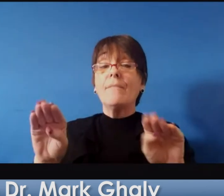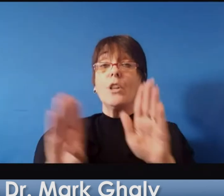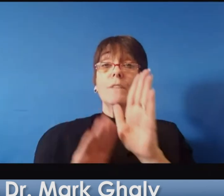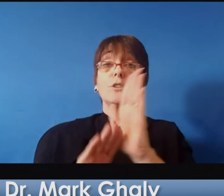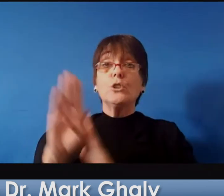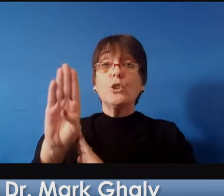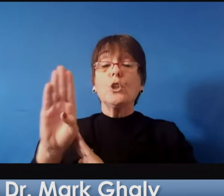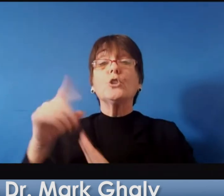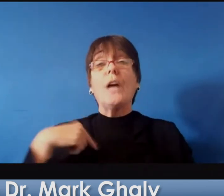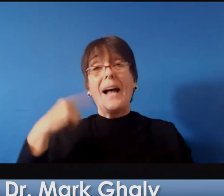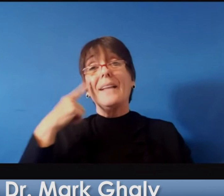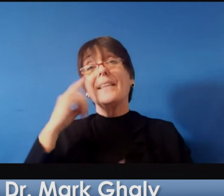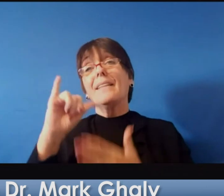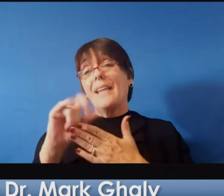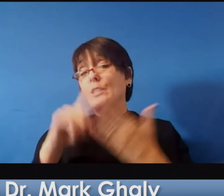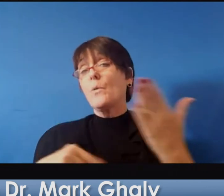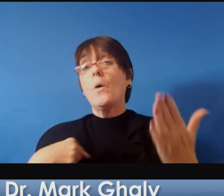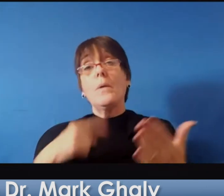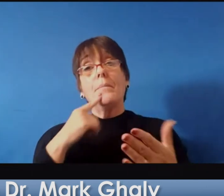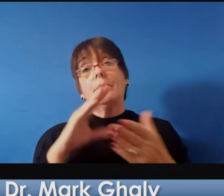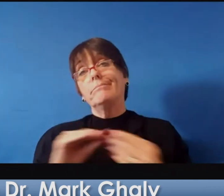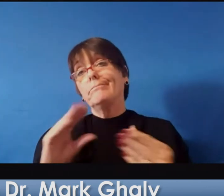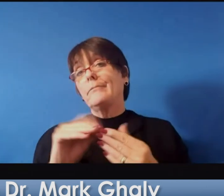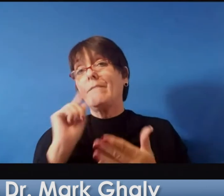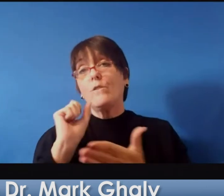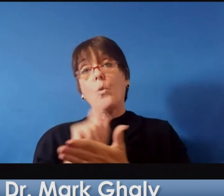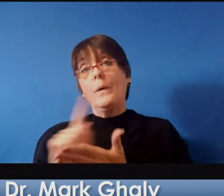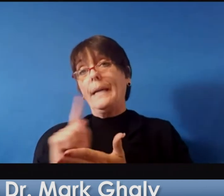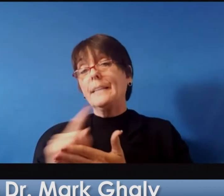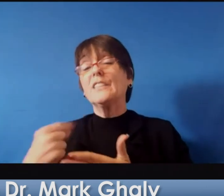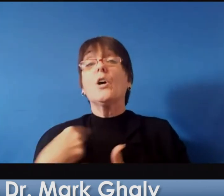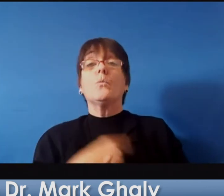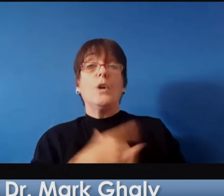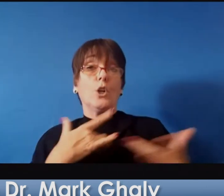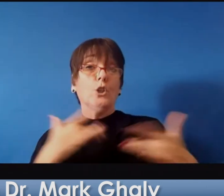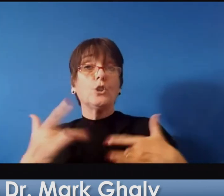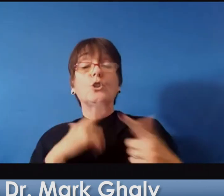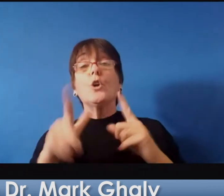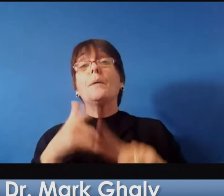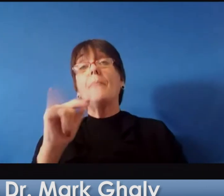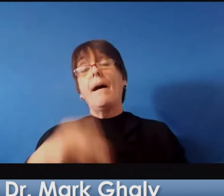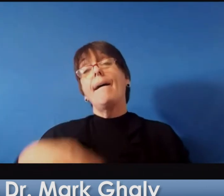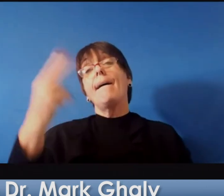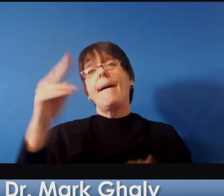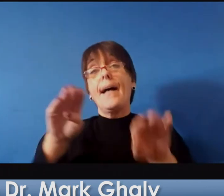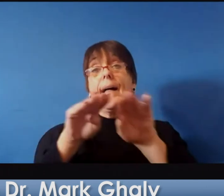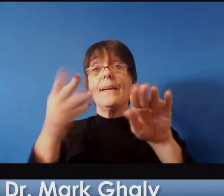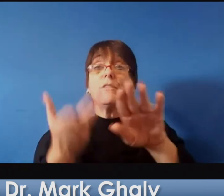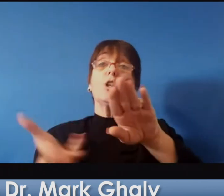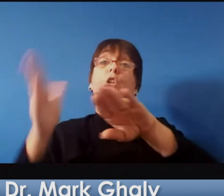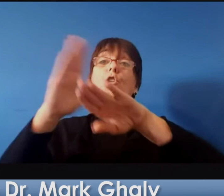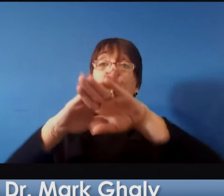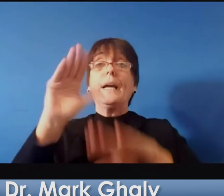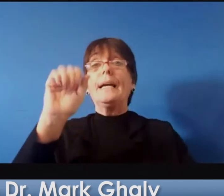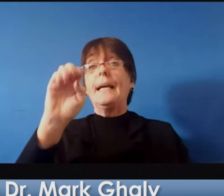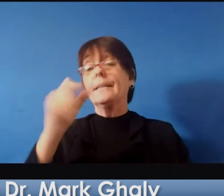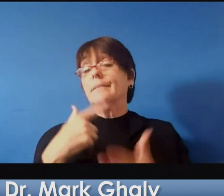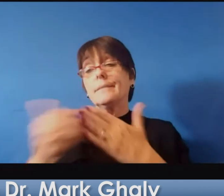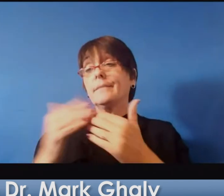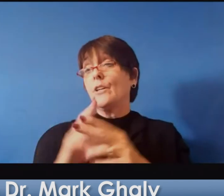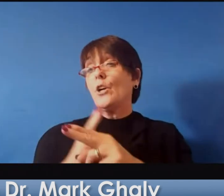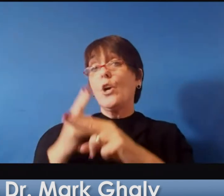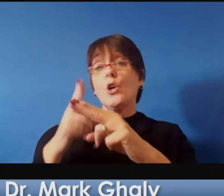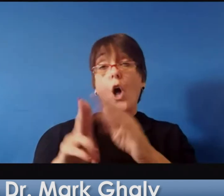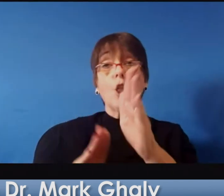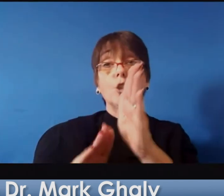I think that's what we've been indicating for weeks. We are concerned about this high level of increased cases, whether you call it a surge